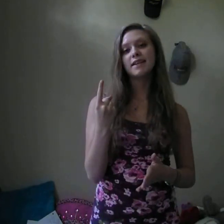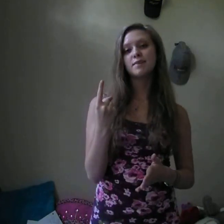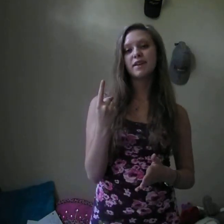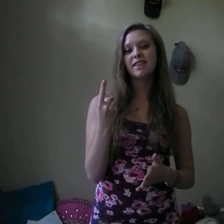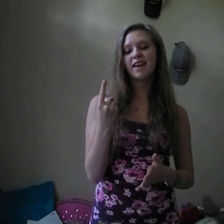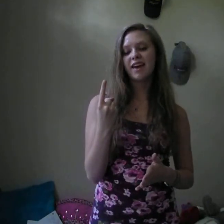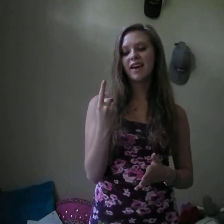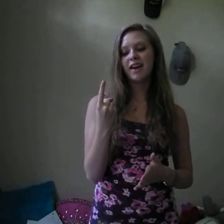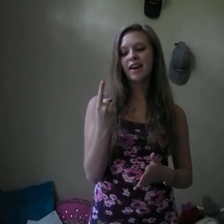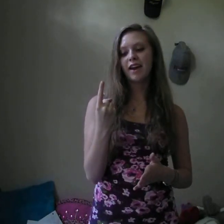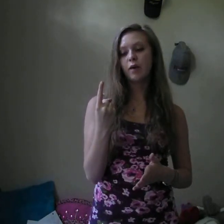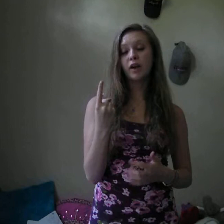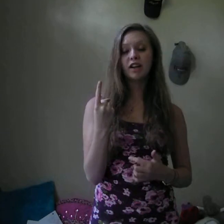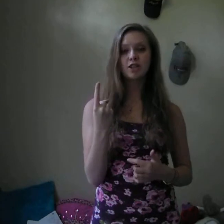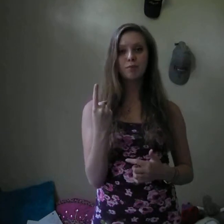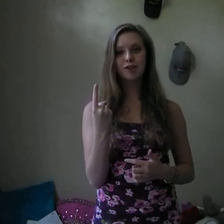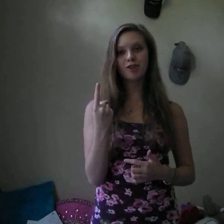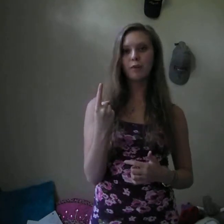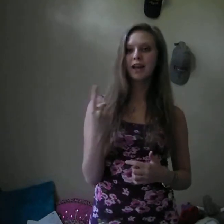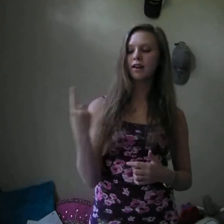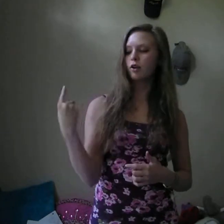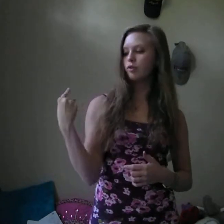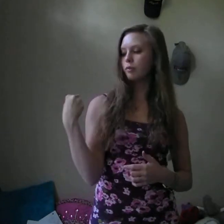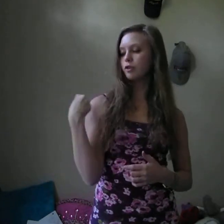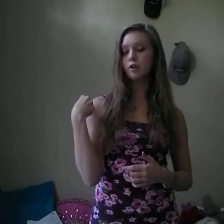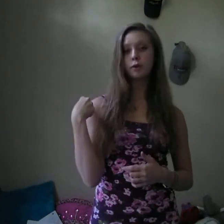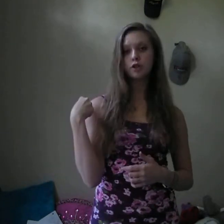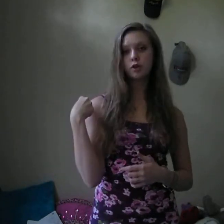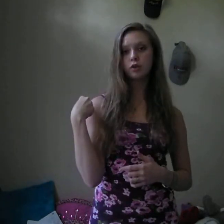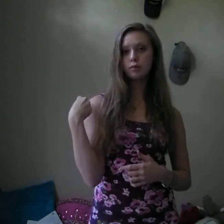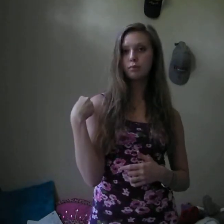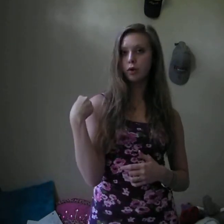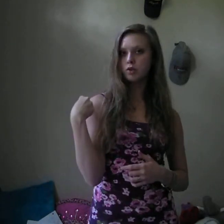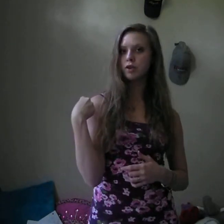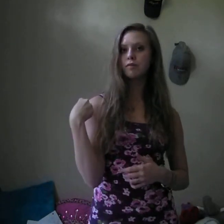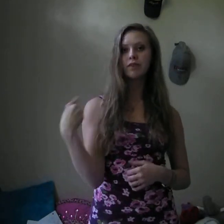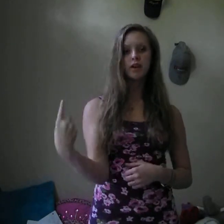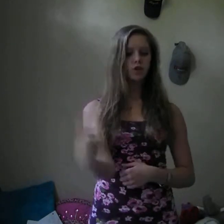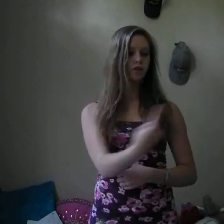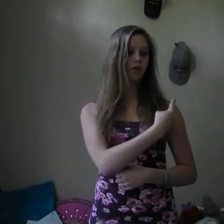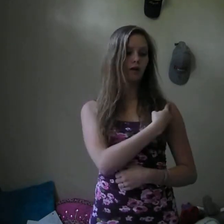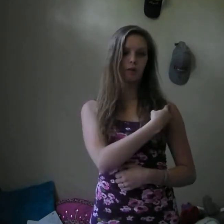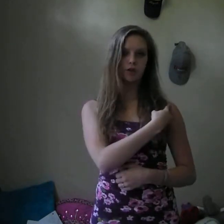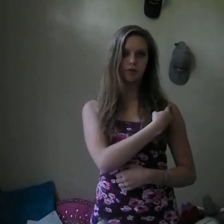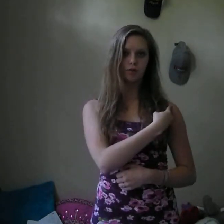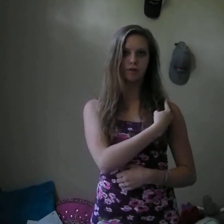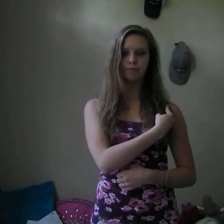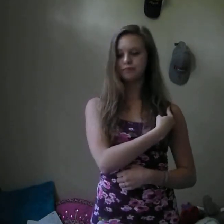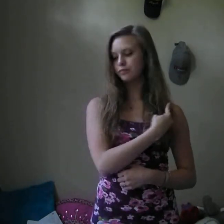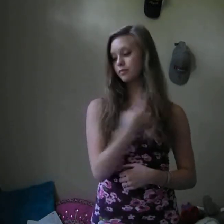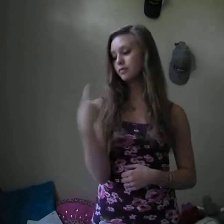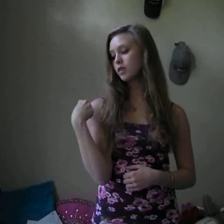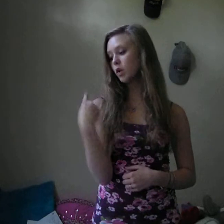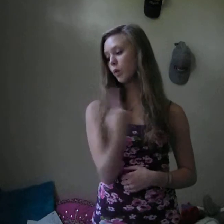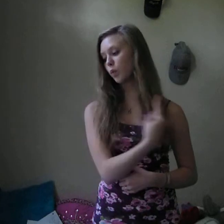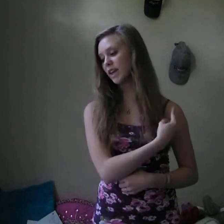is with a 1 hand shape in your dominant hand. Go from your dominant shoulder, point to it, to your non-dominant shoulder.